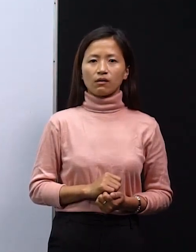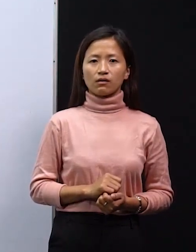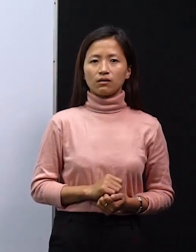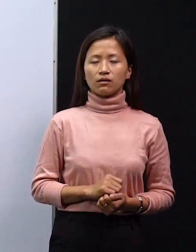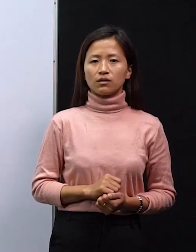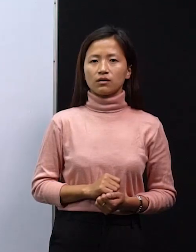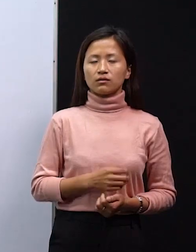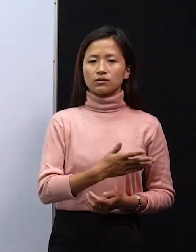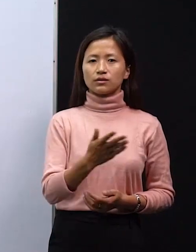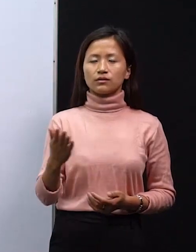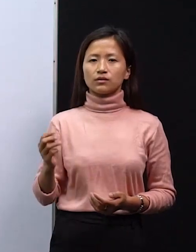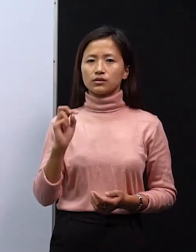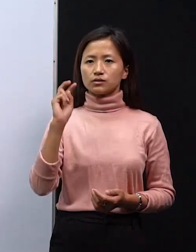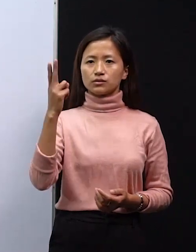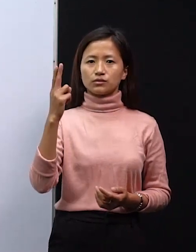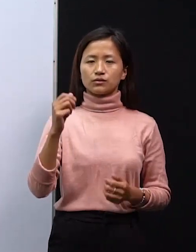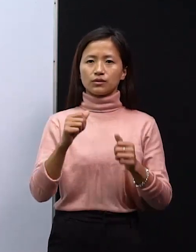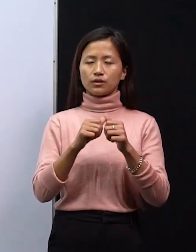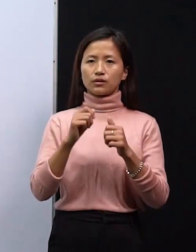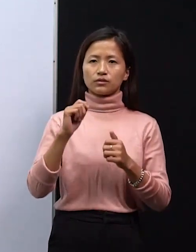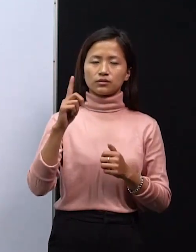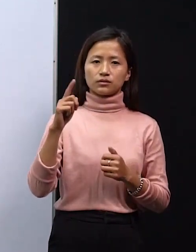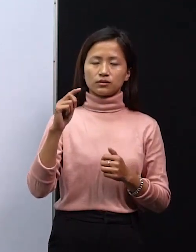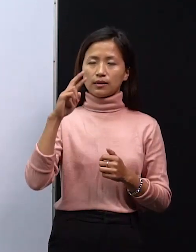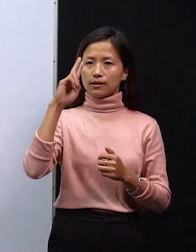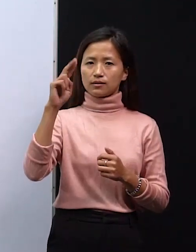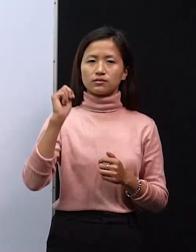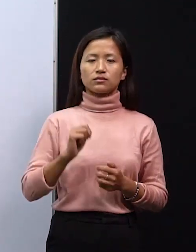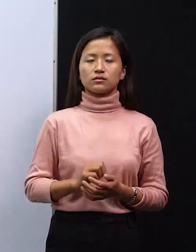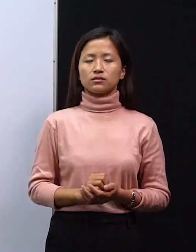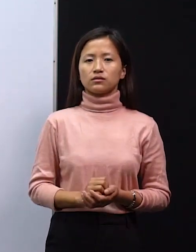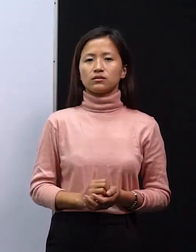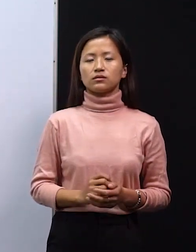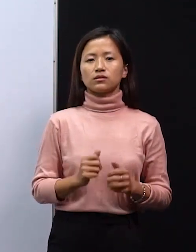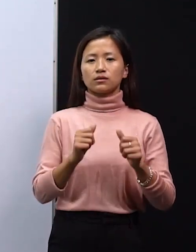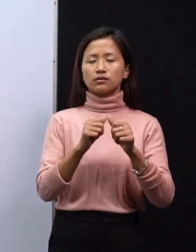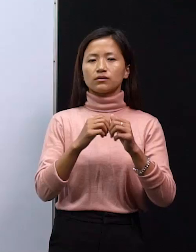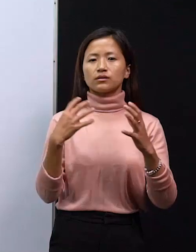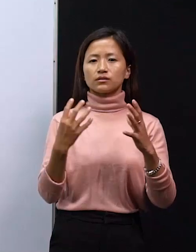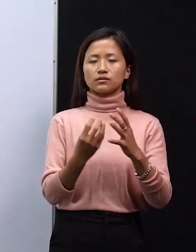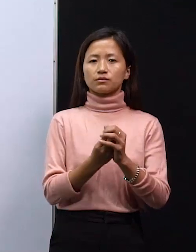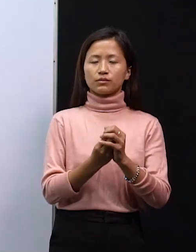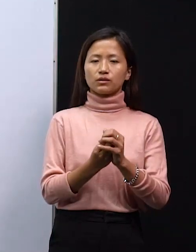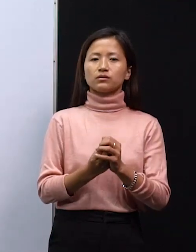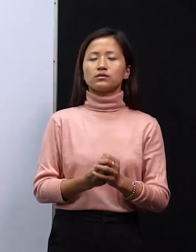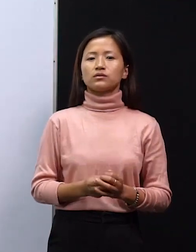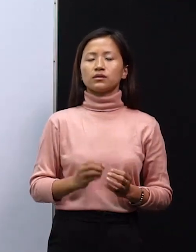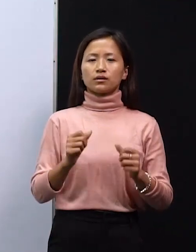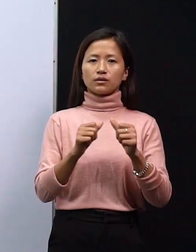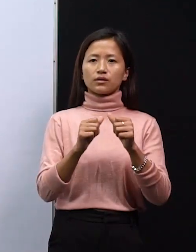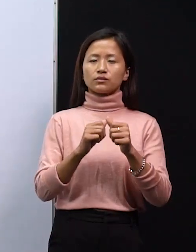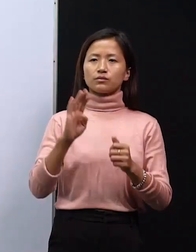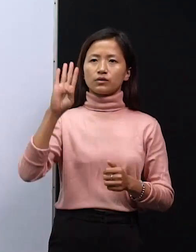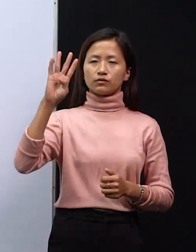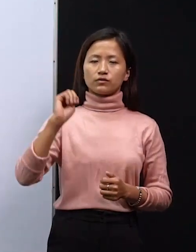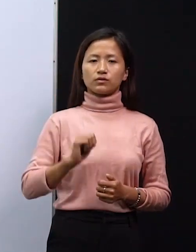is. There are 2 a's into 2 a's. That means simply add the power, you get a to the power